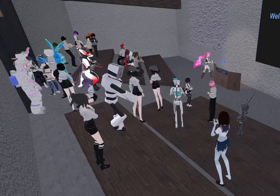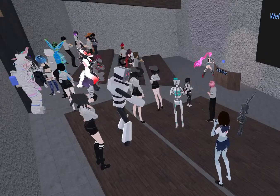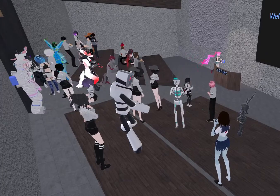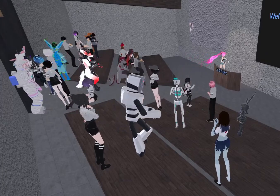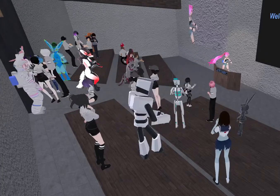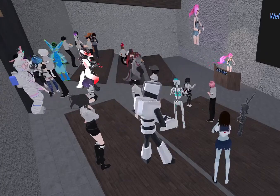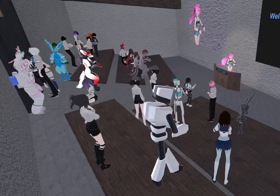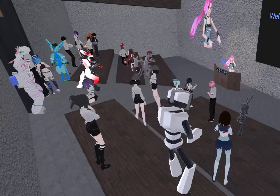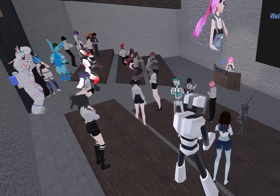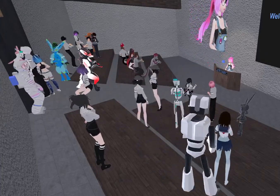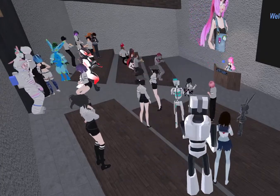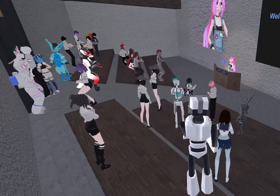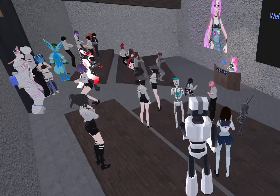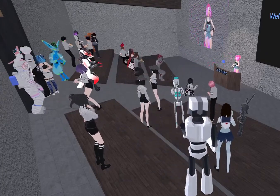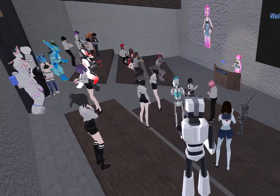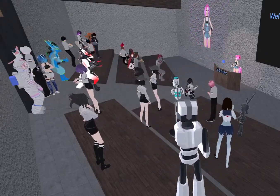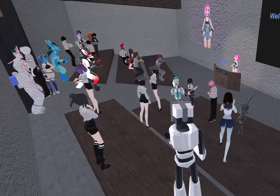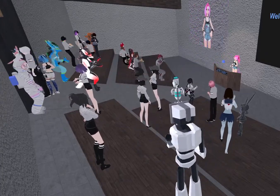arm.